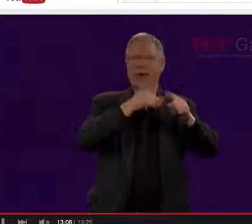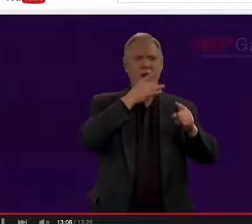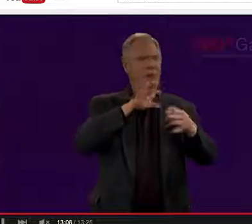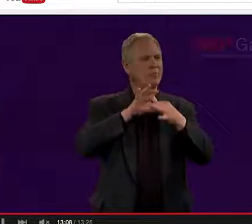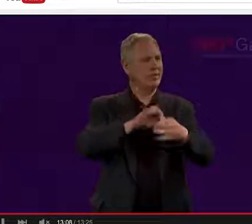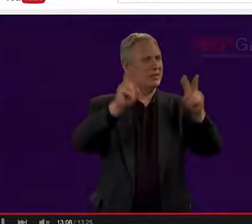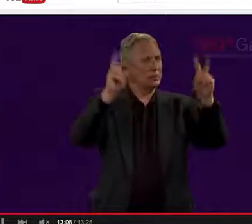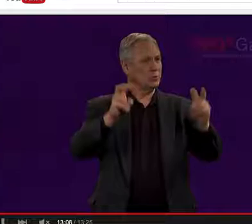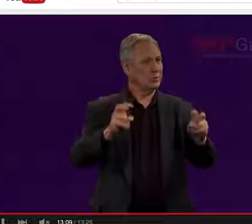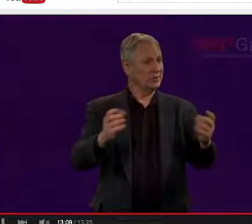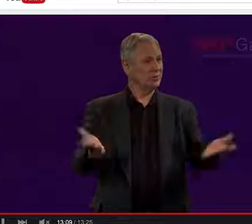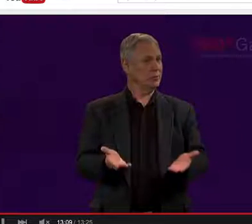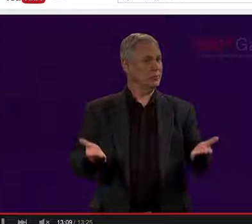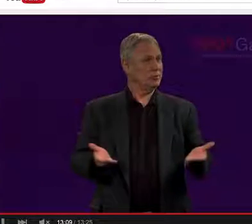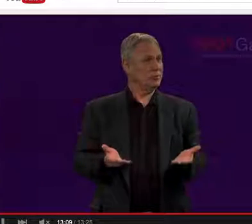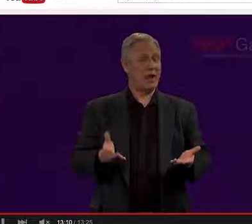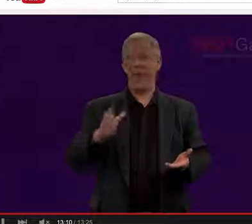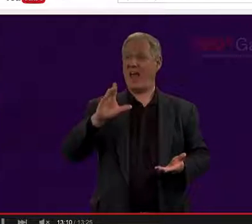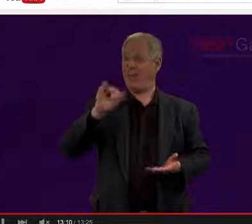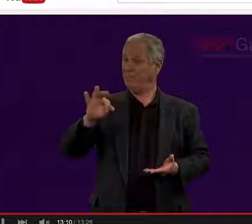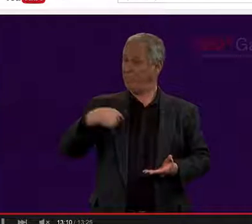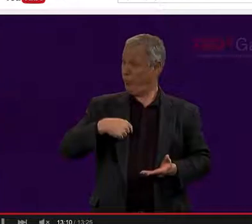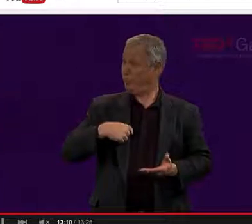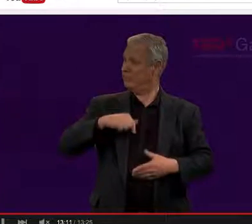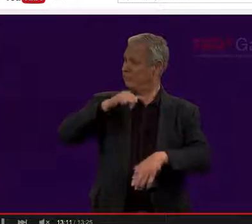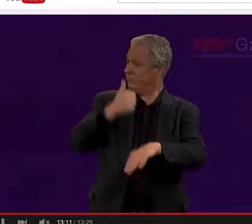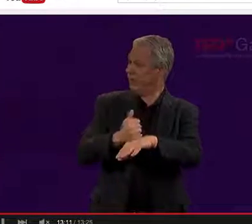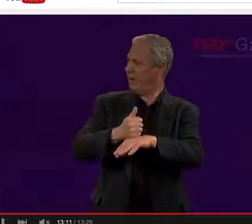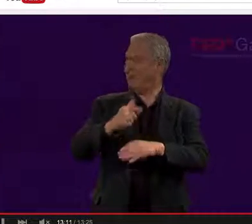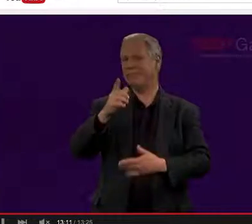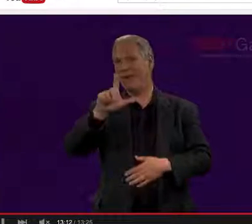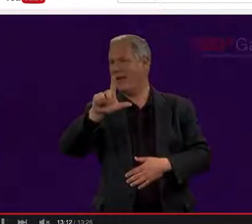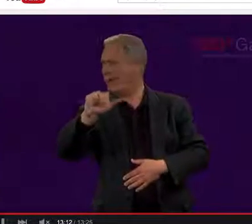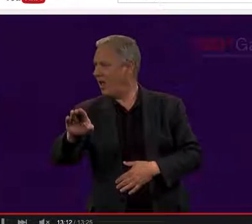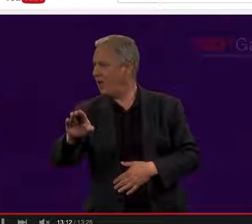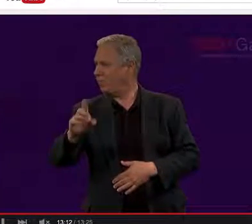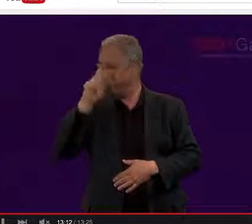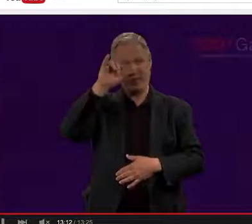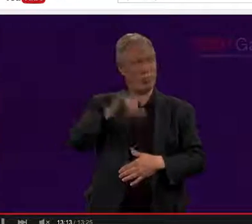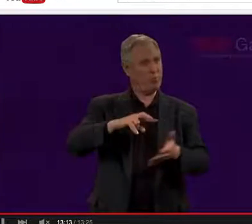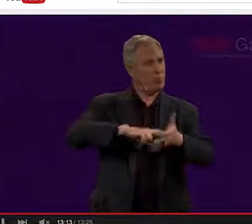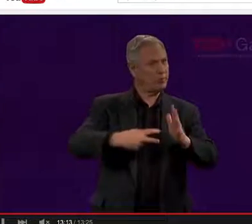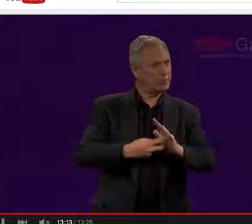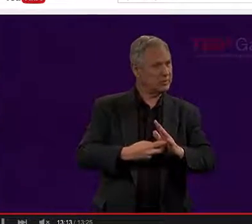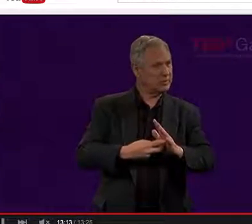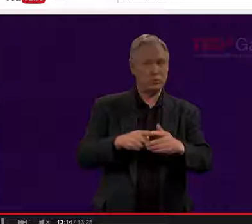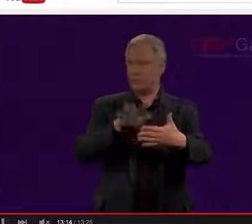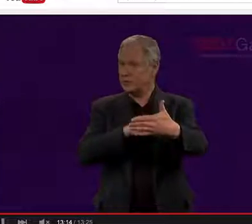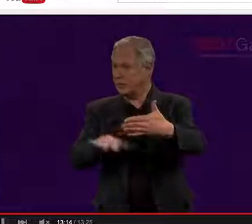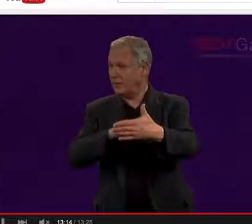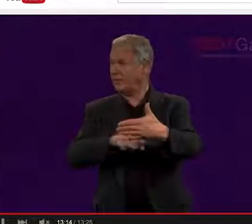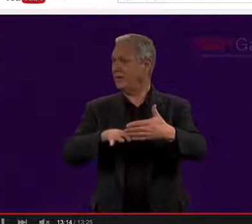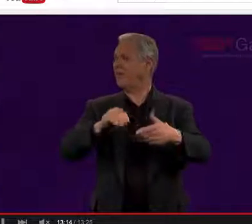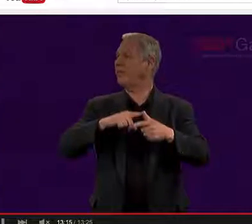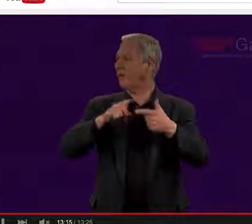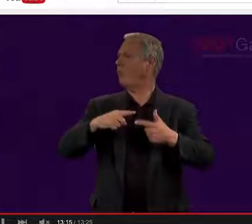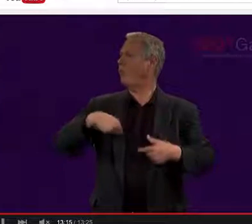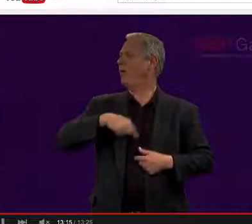for solutions, connect with topic? We can set up a lab,